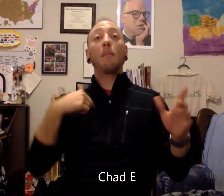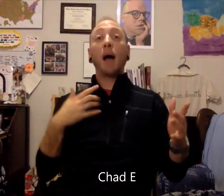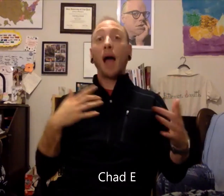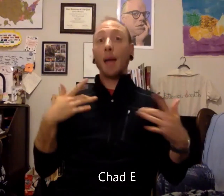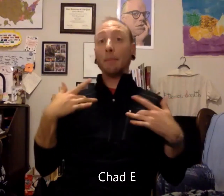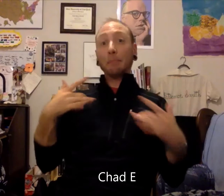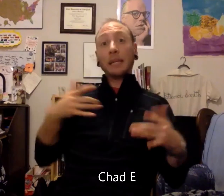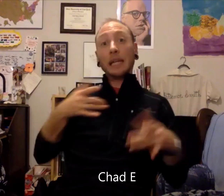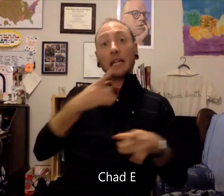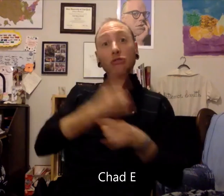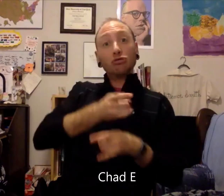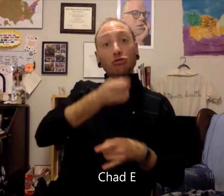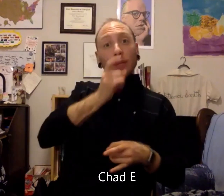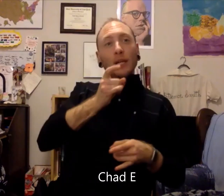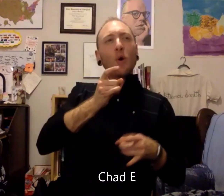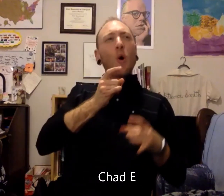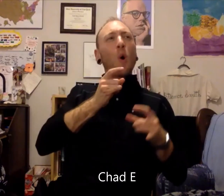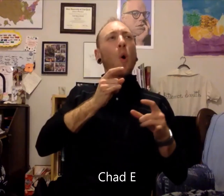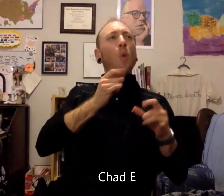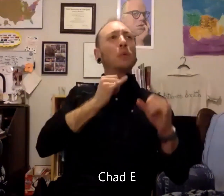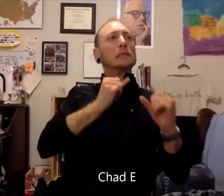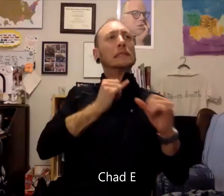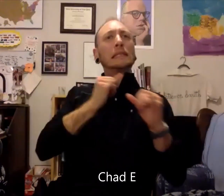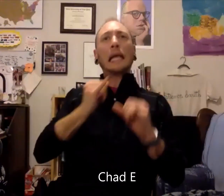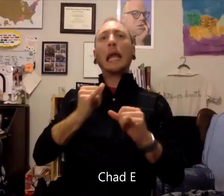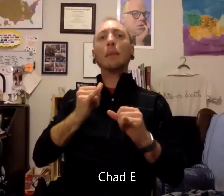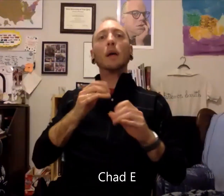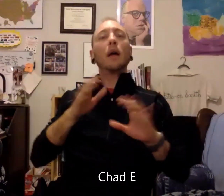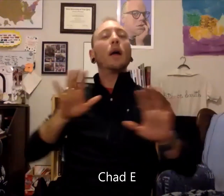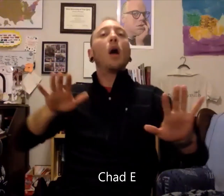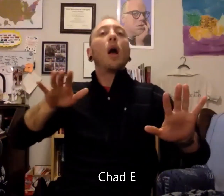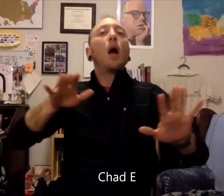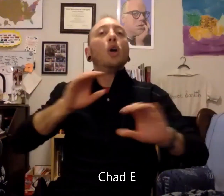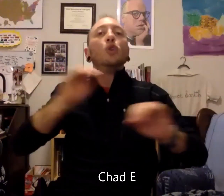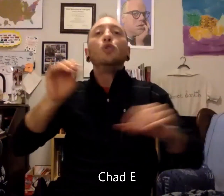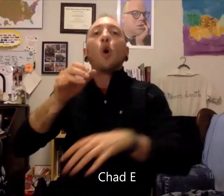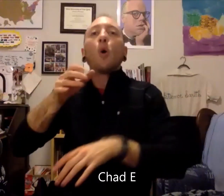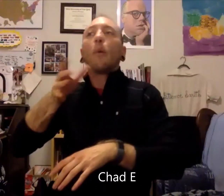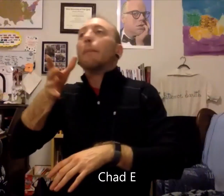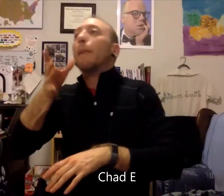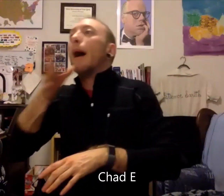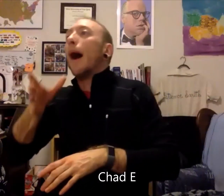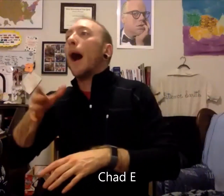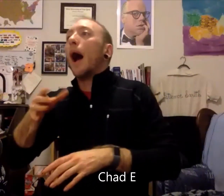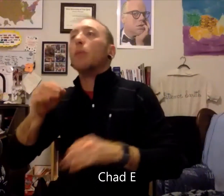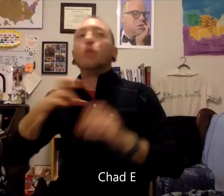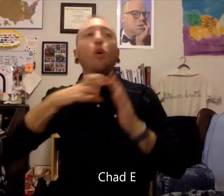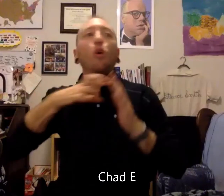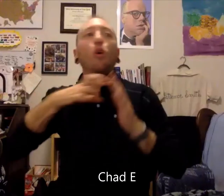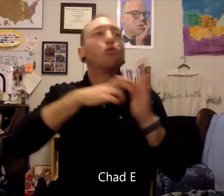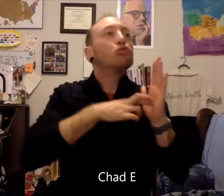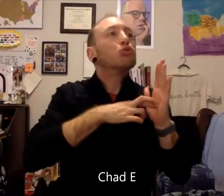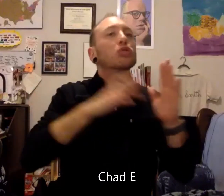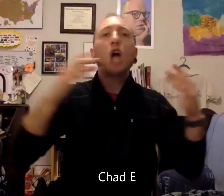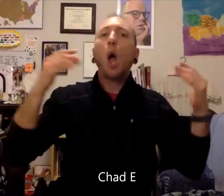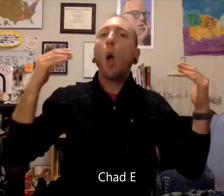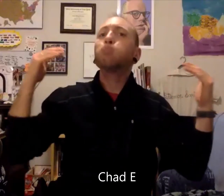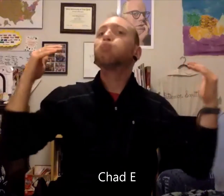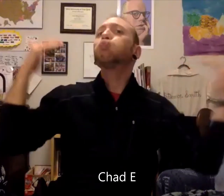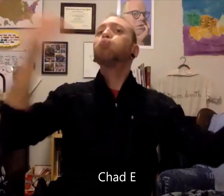I didn't have conditions. I didn't have mom. I didn't have this. And, it didn't take long, that alcoholics seem to attract each